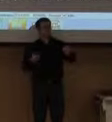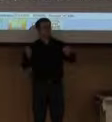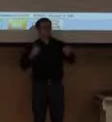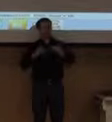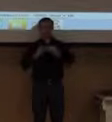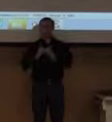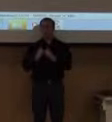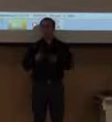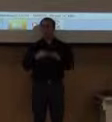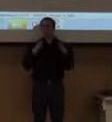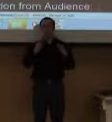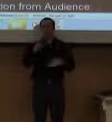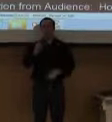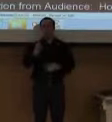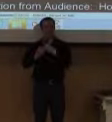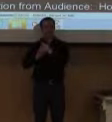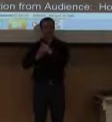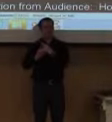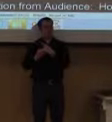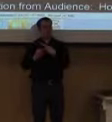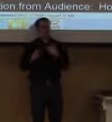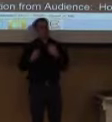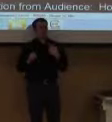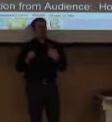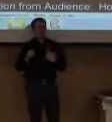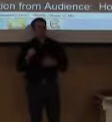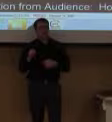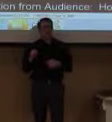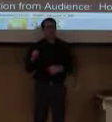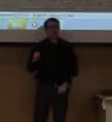How open source is this? I mean, in other words, you have